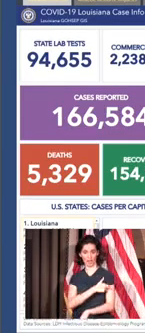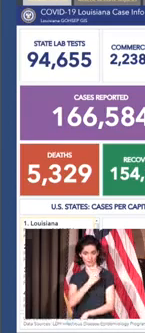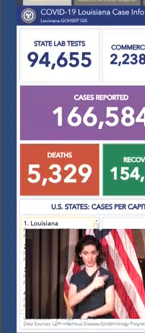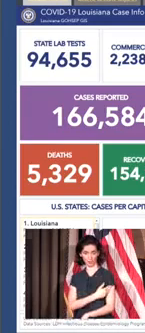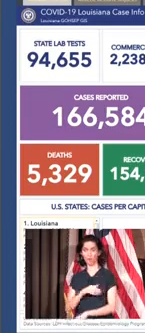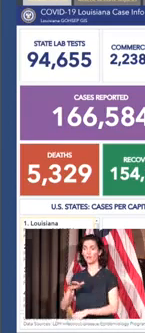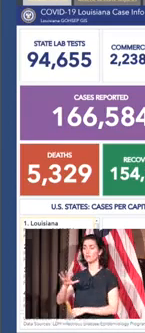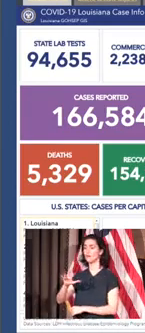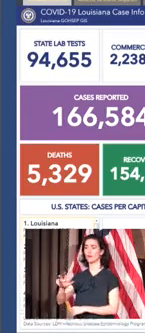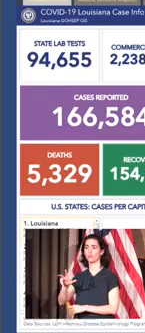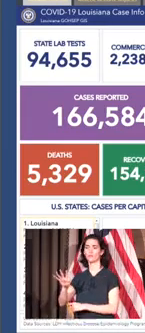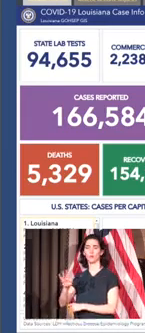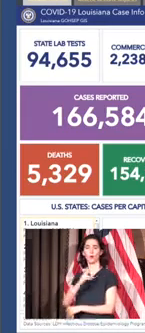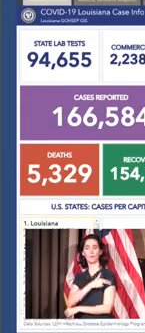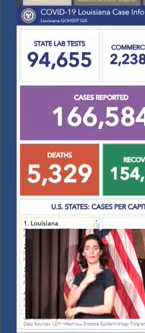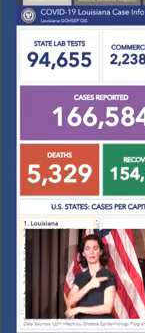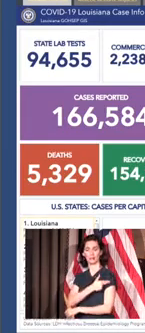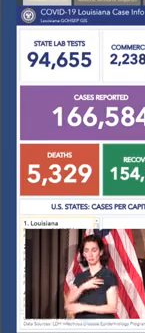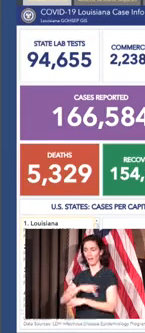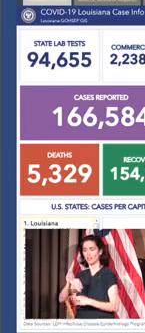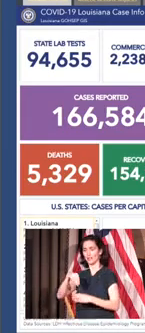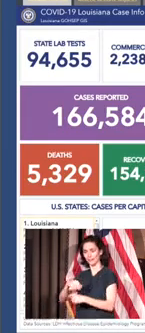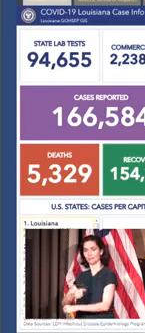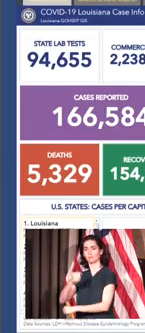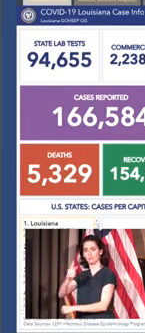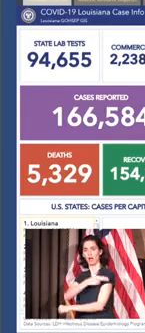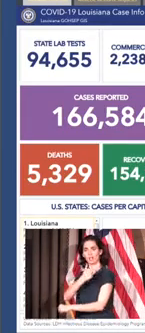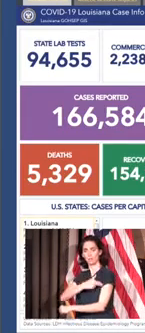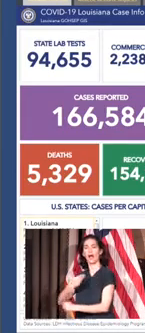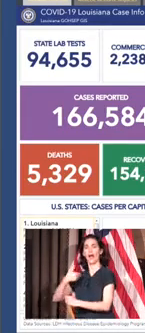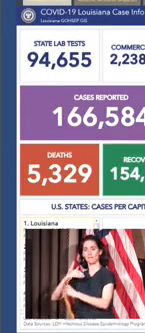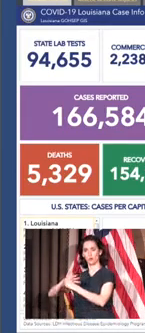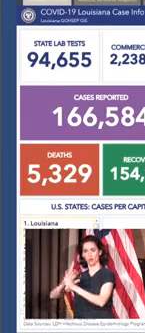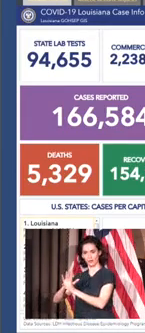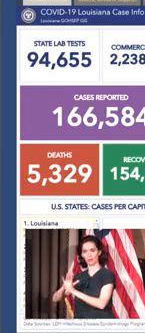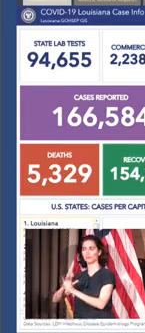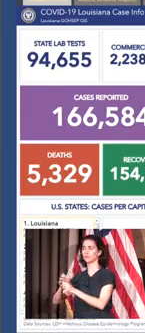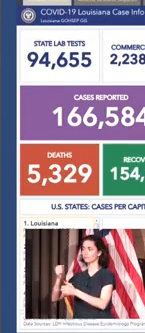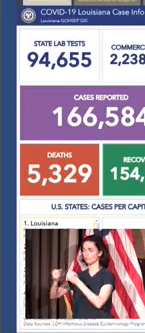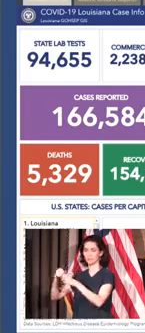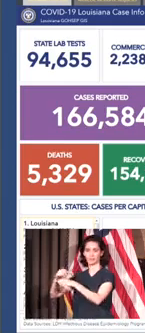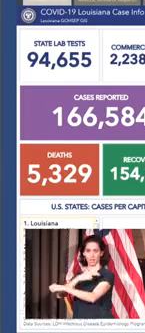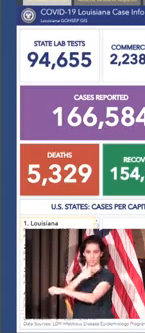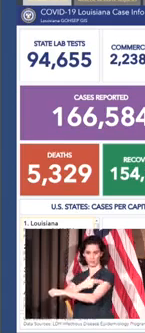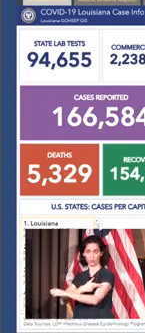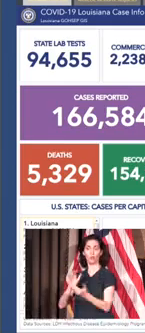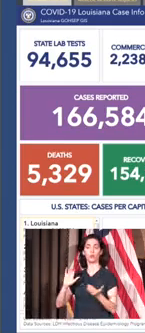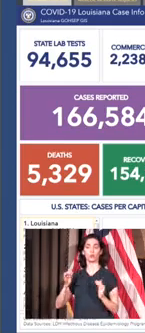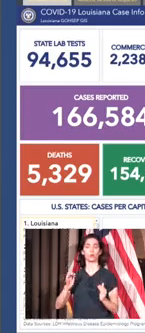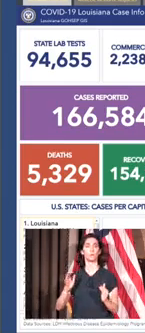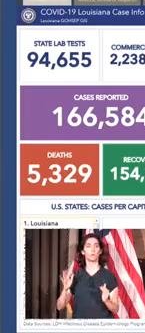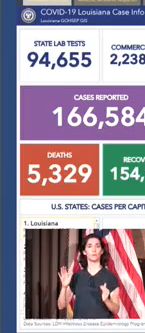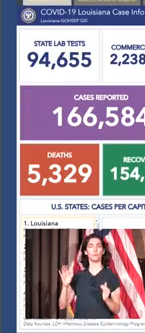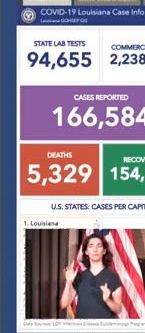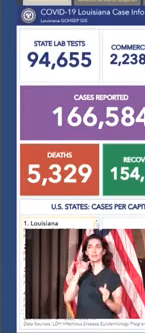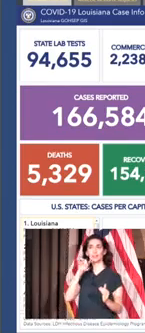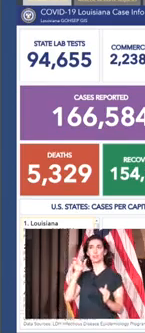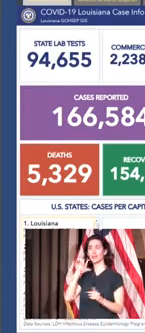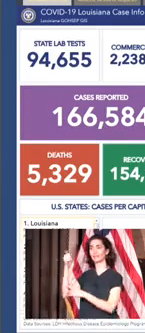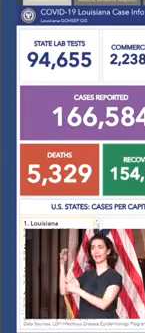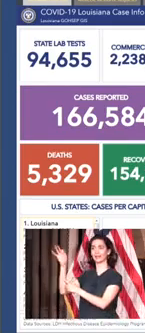patients hospitalized across the state with COVID-19. That's a decrease from 19 from